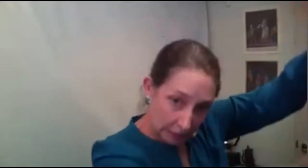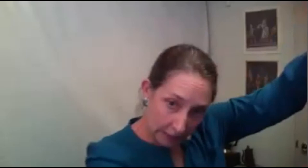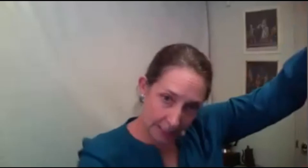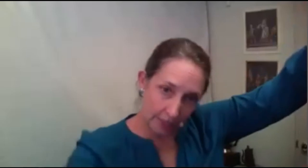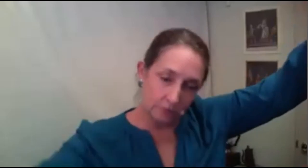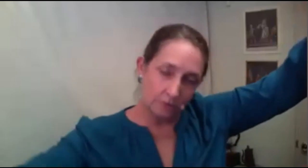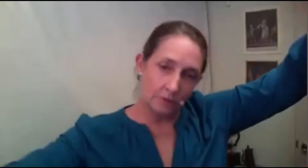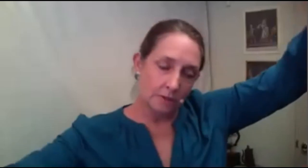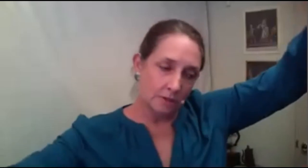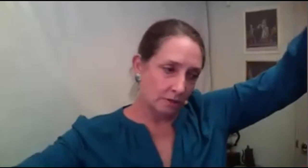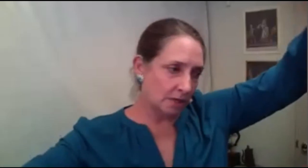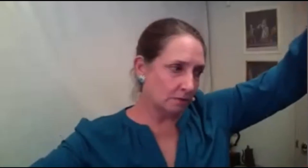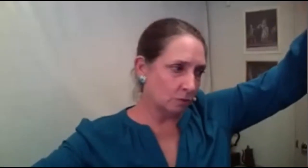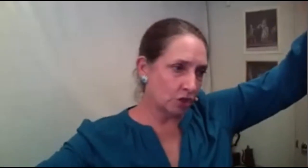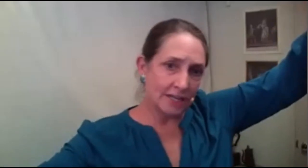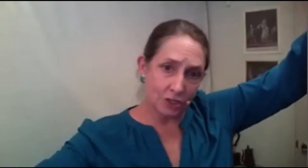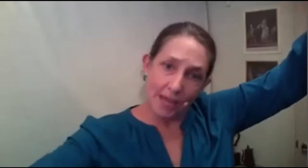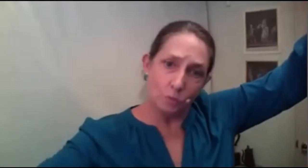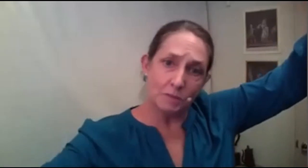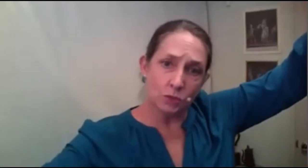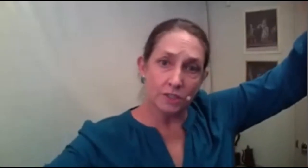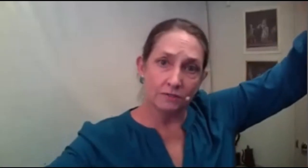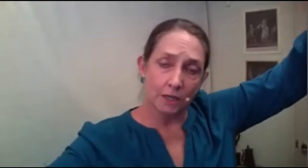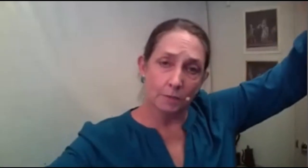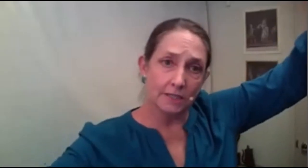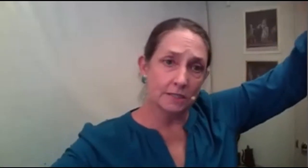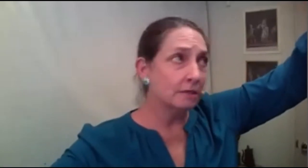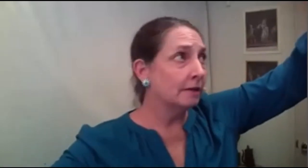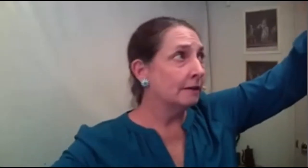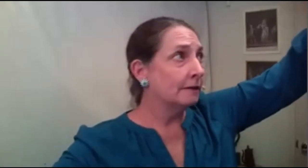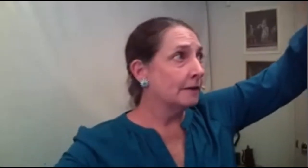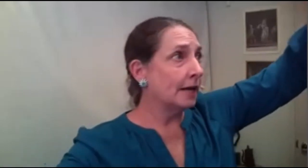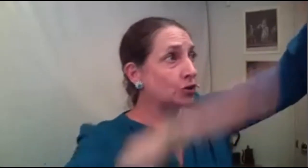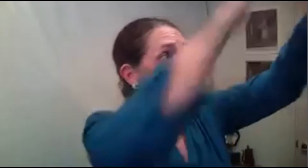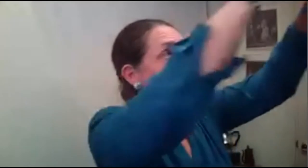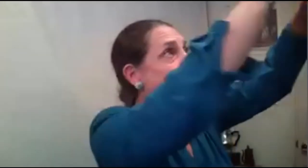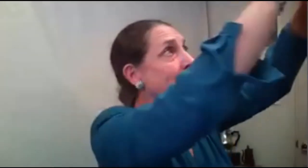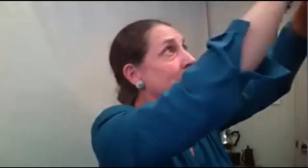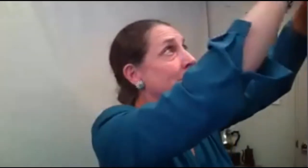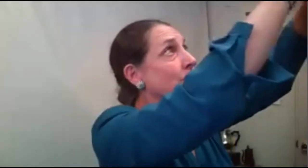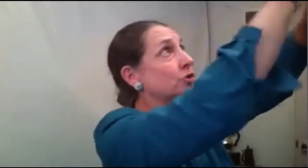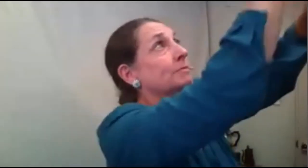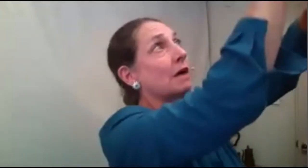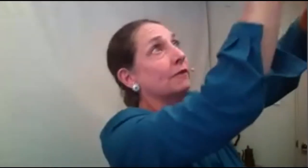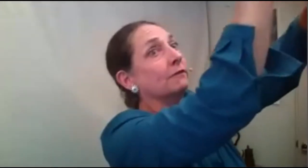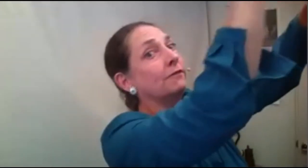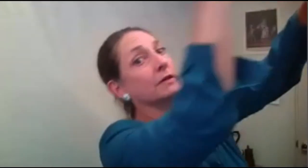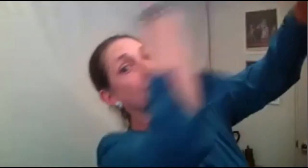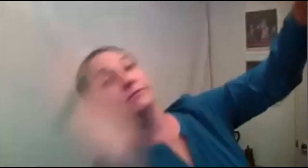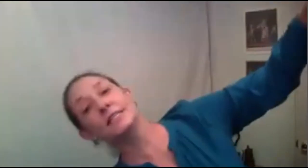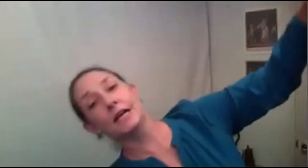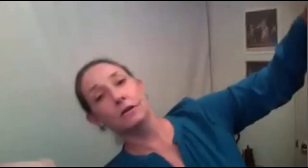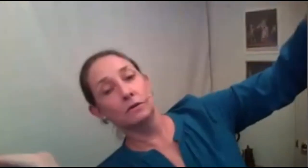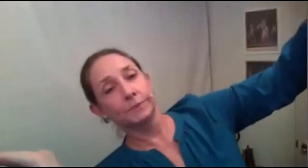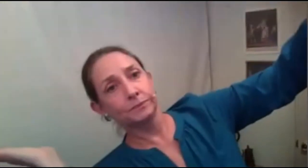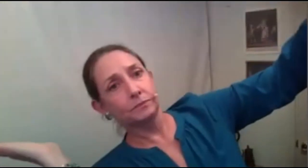slid down, in which case her head would be towards the fireplace. And she hadn't jumped off and fallen